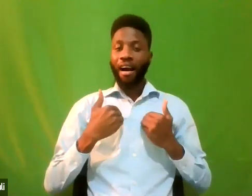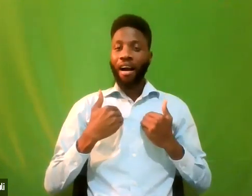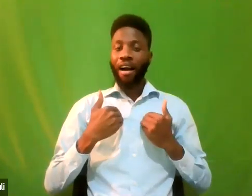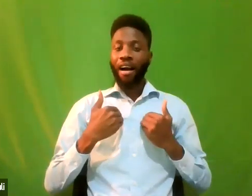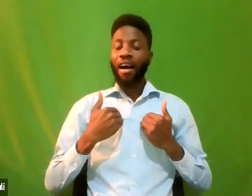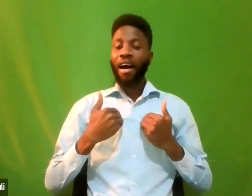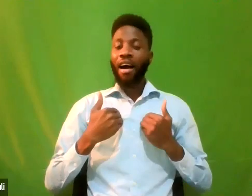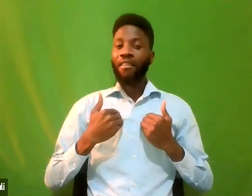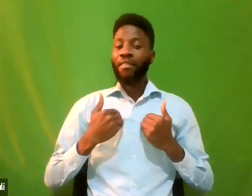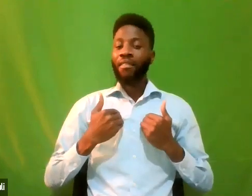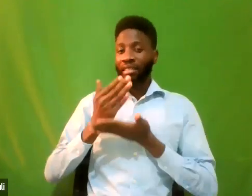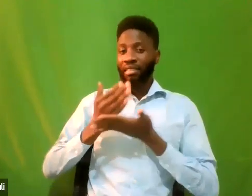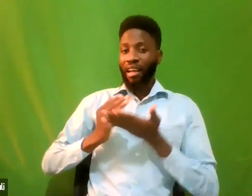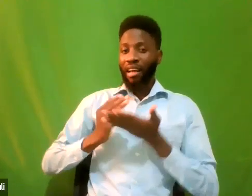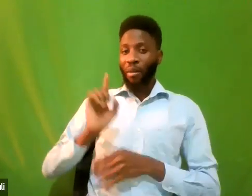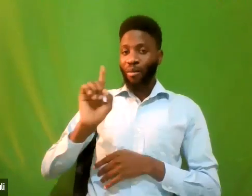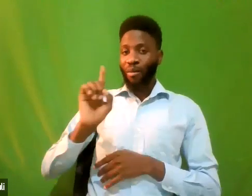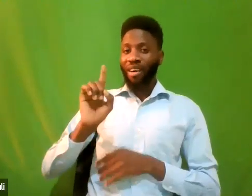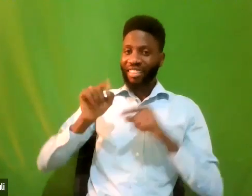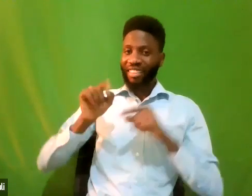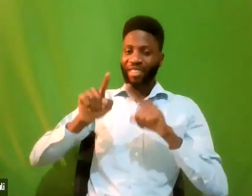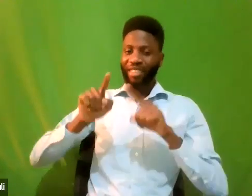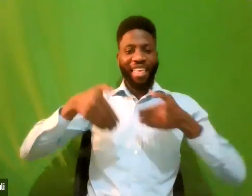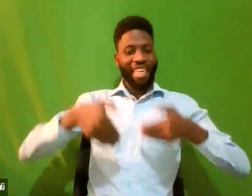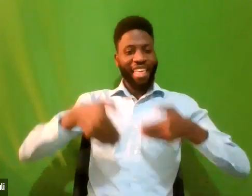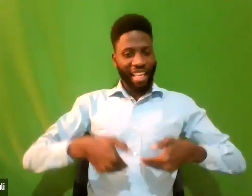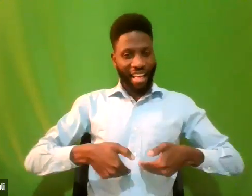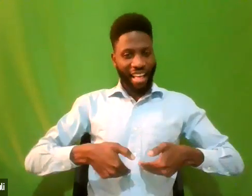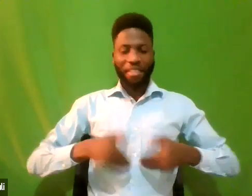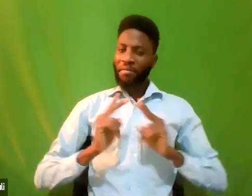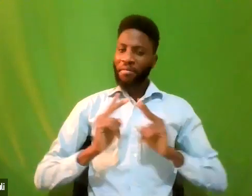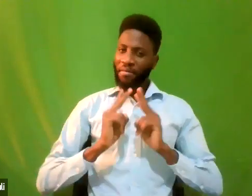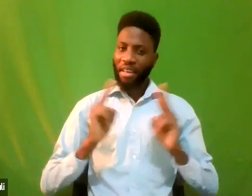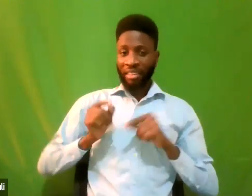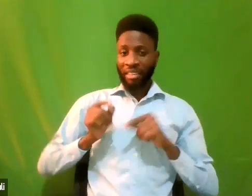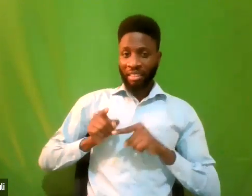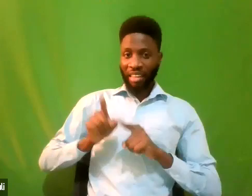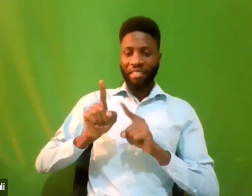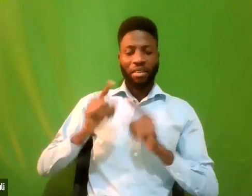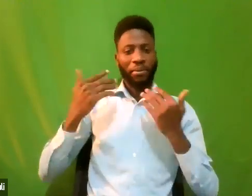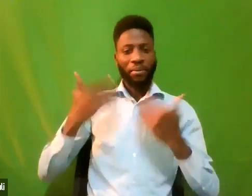quite young, like very young, and she's an inspiration to both